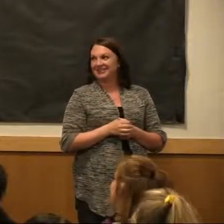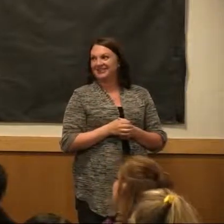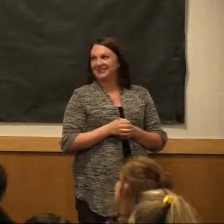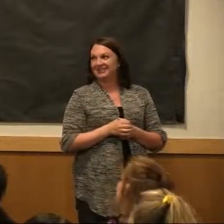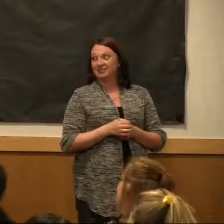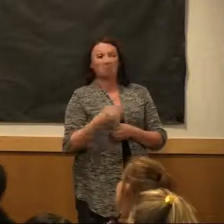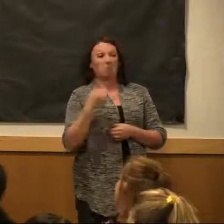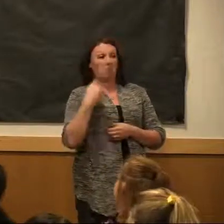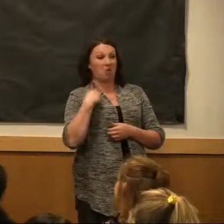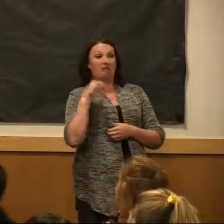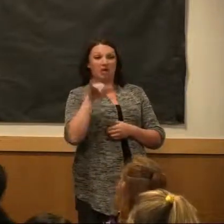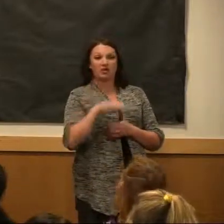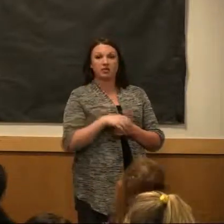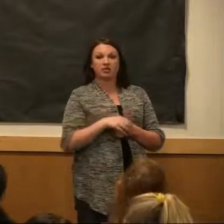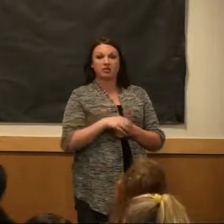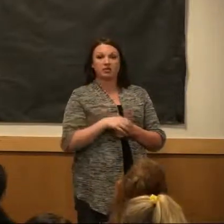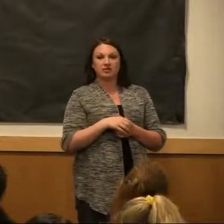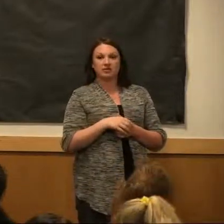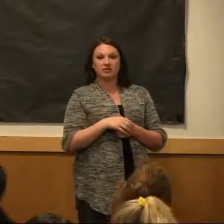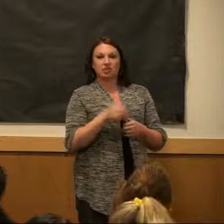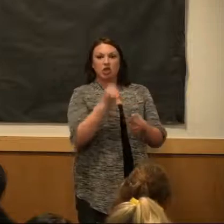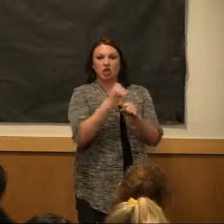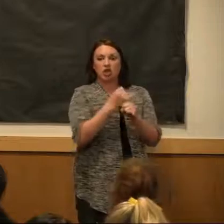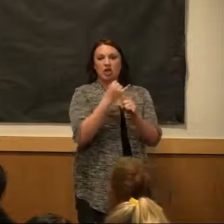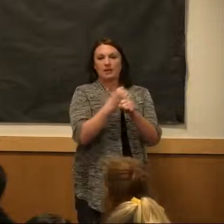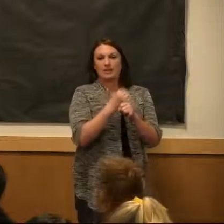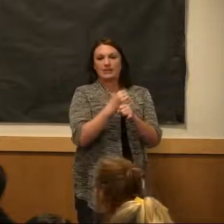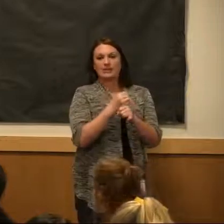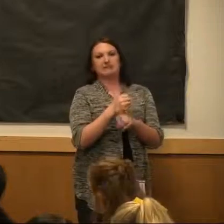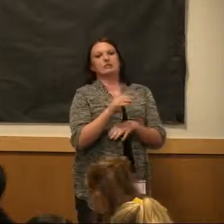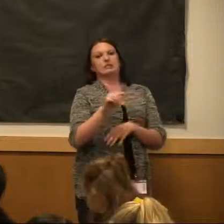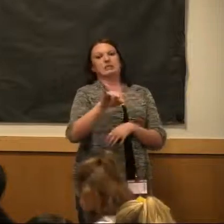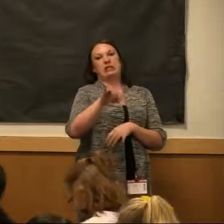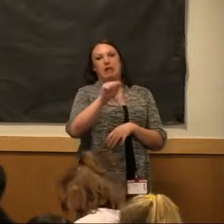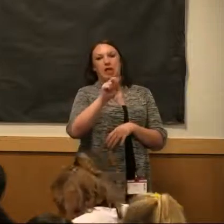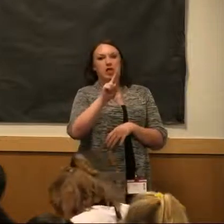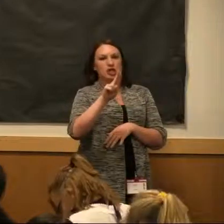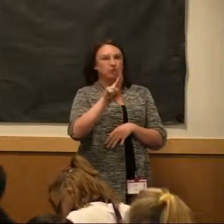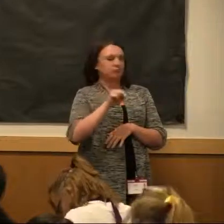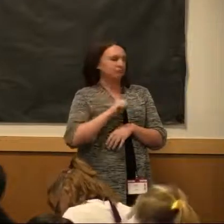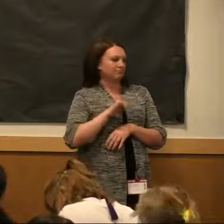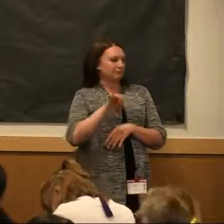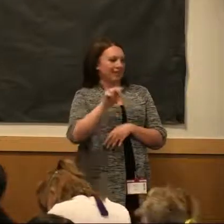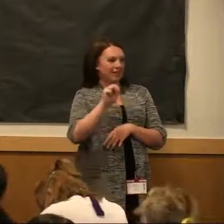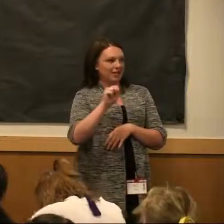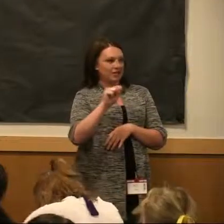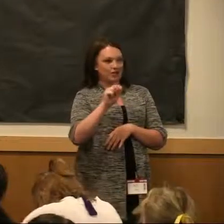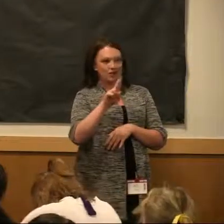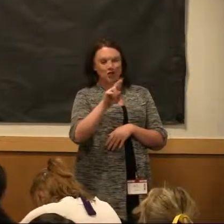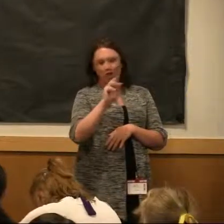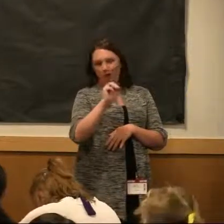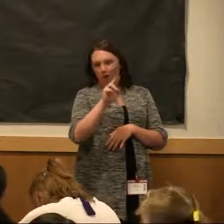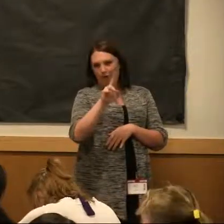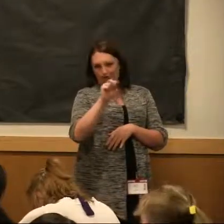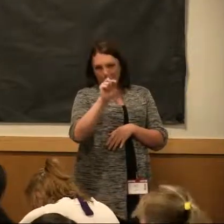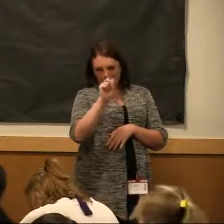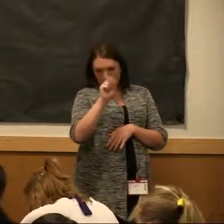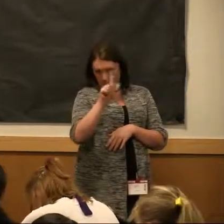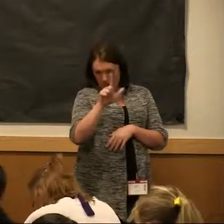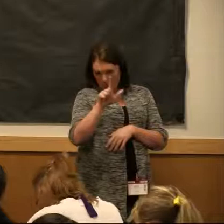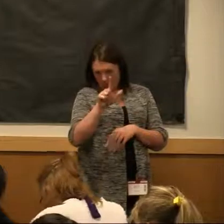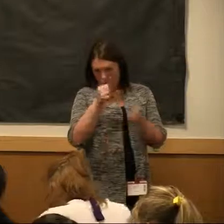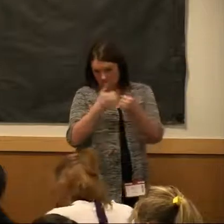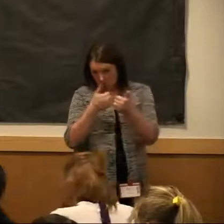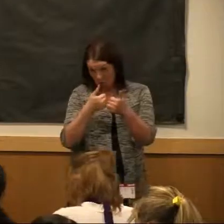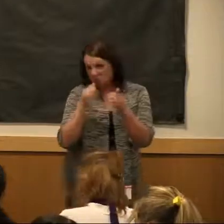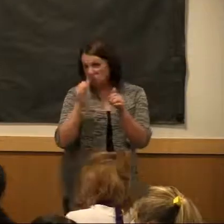We have dodgeball on our campus as an intramural sport. I think there are a lot of schools that